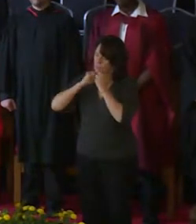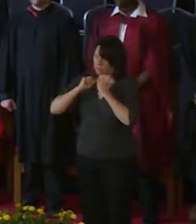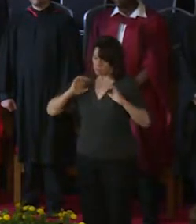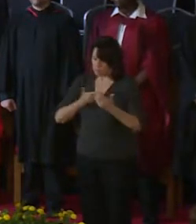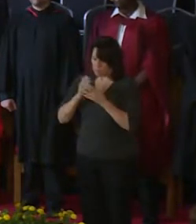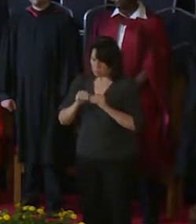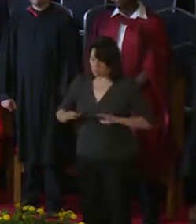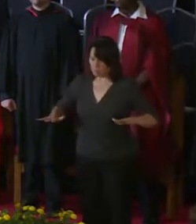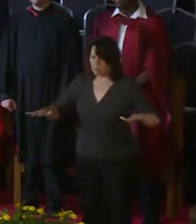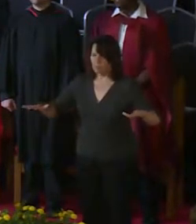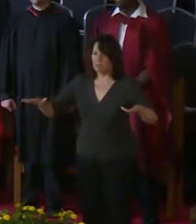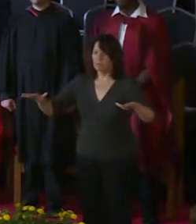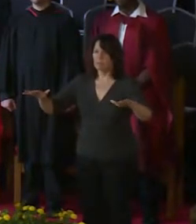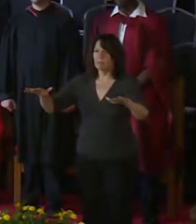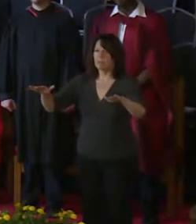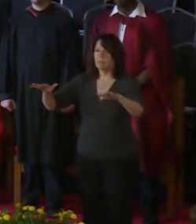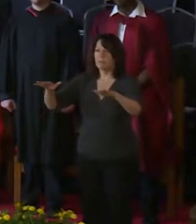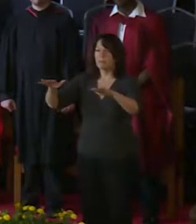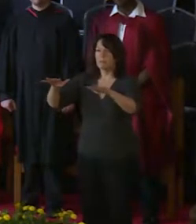God keep our